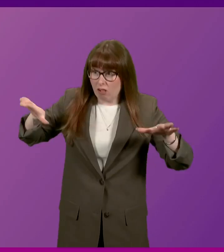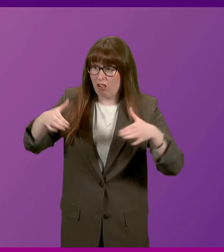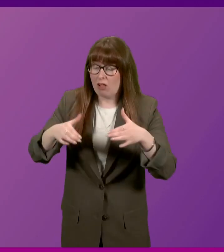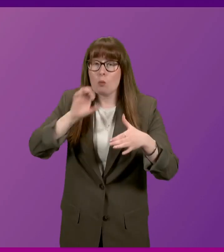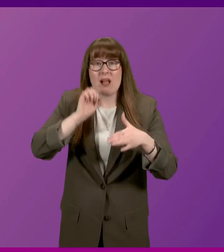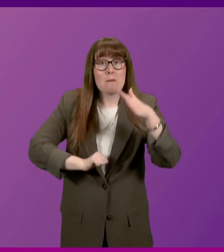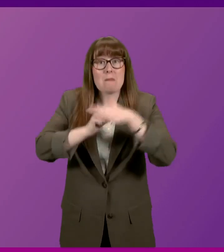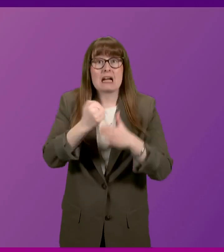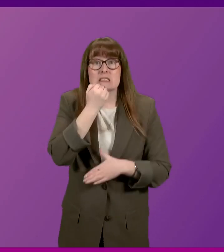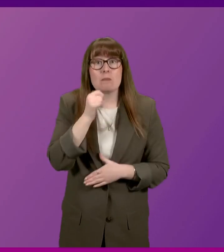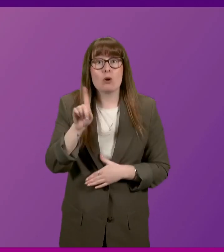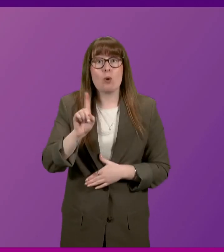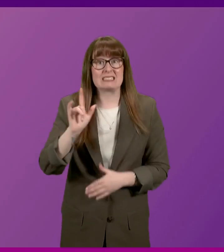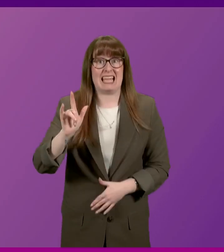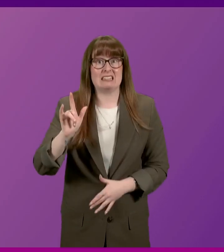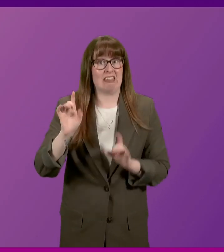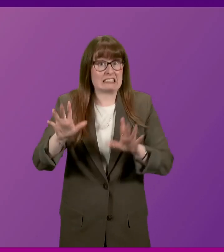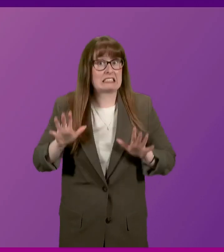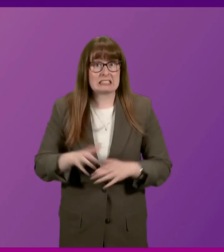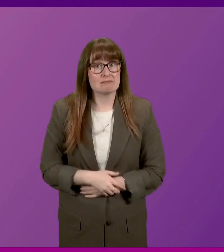10, right?